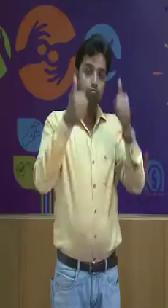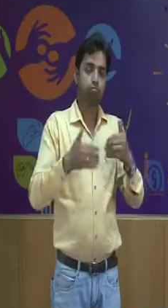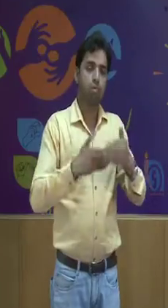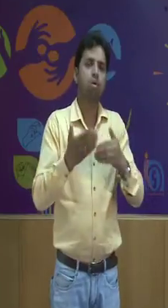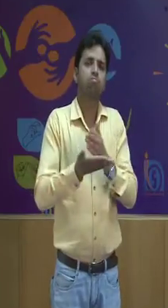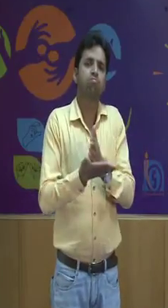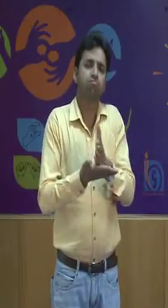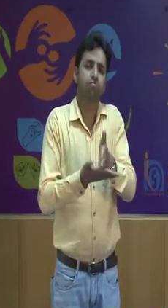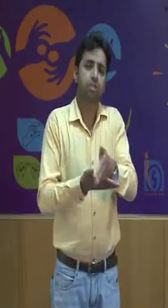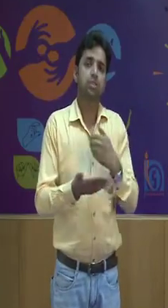Indian society,